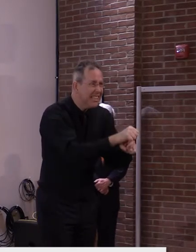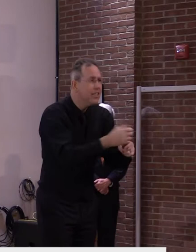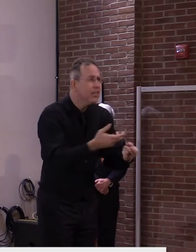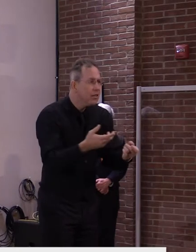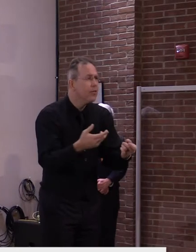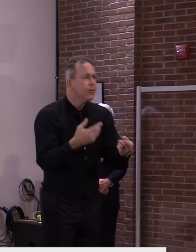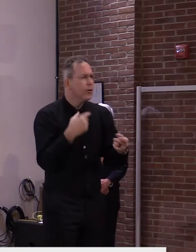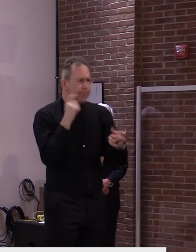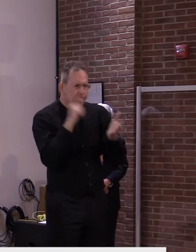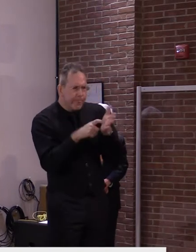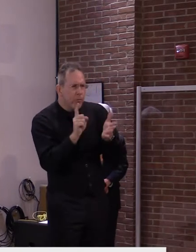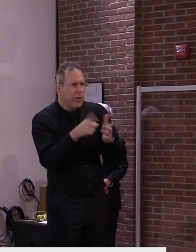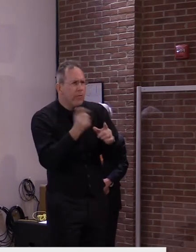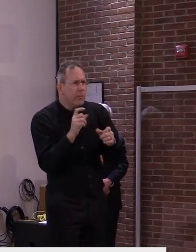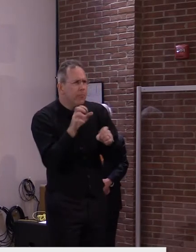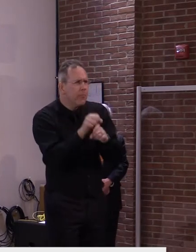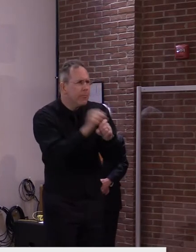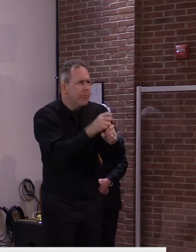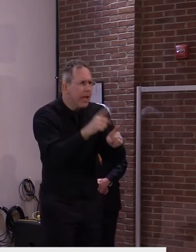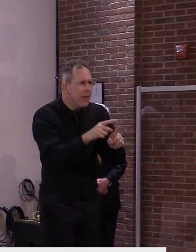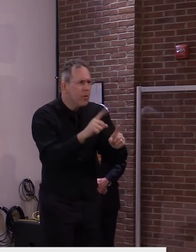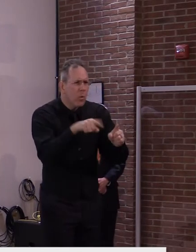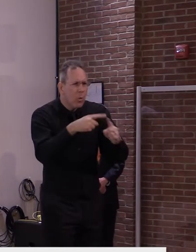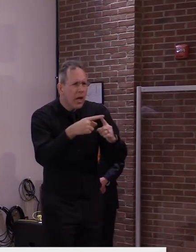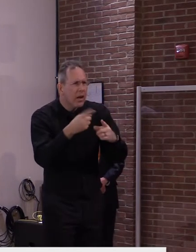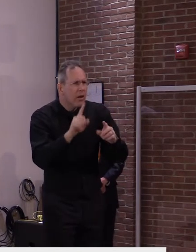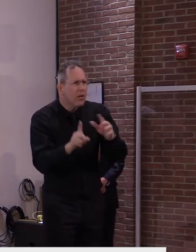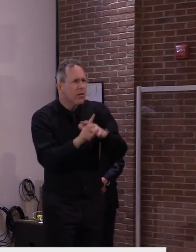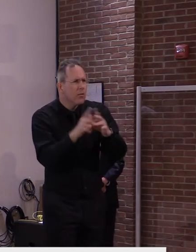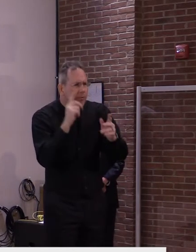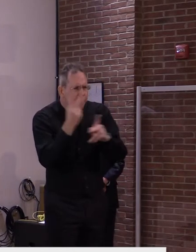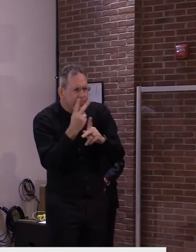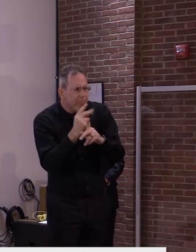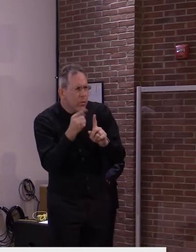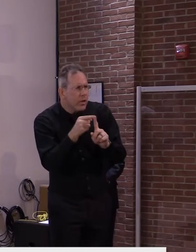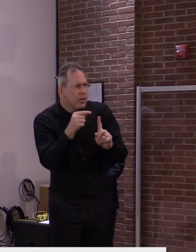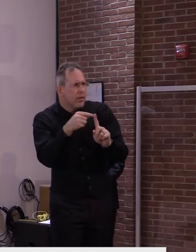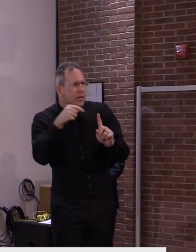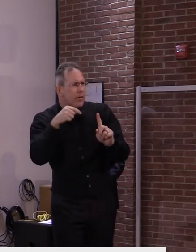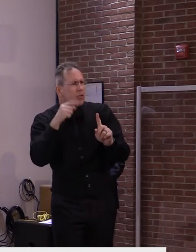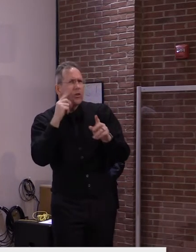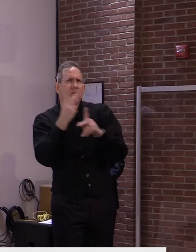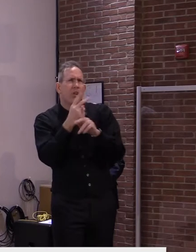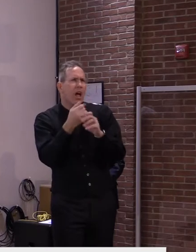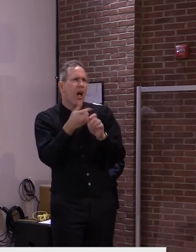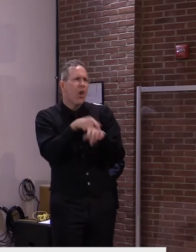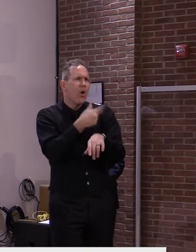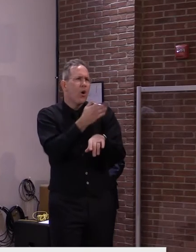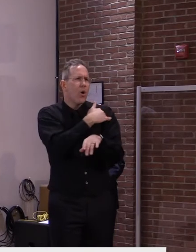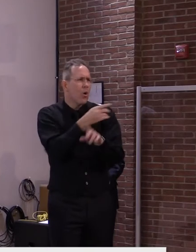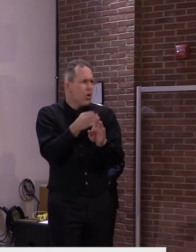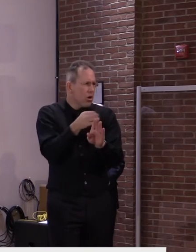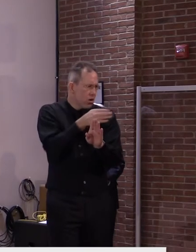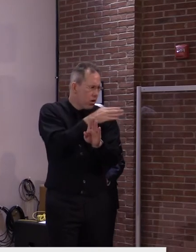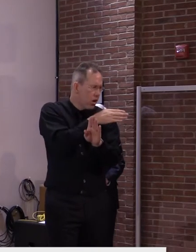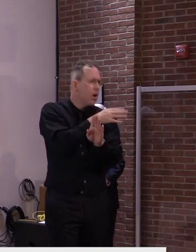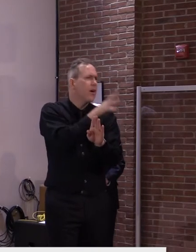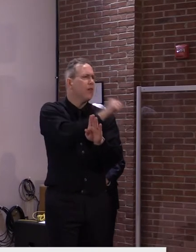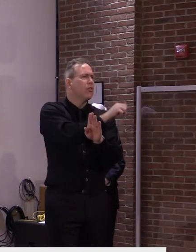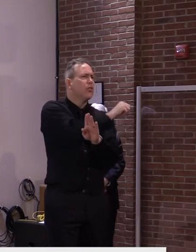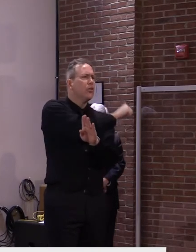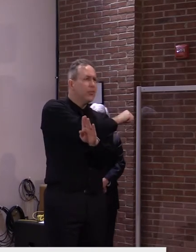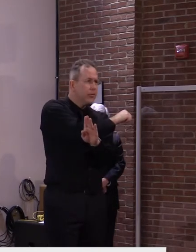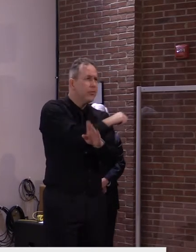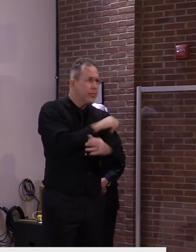might test positive. That's the kind of refinement I'm talking about. Not to take away from